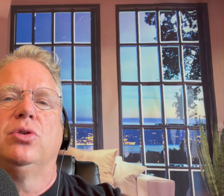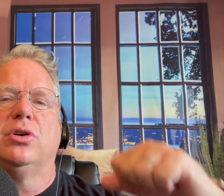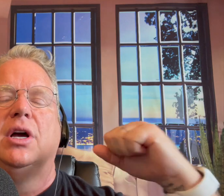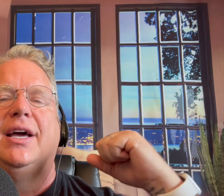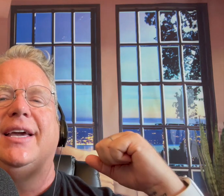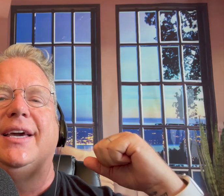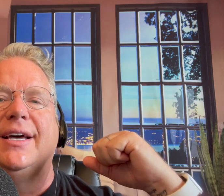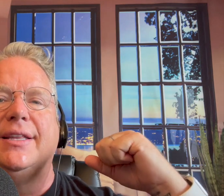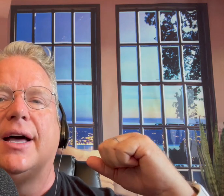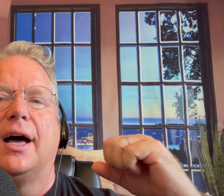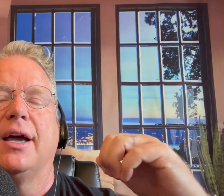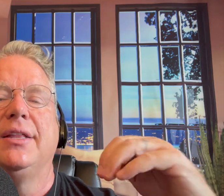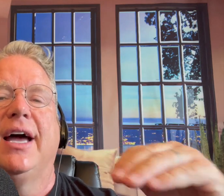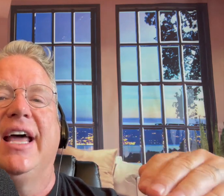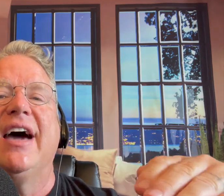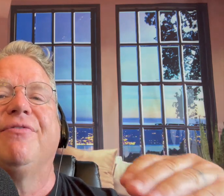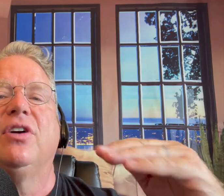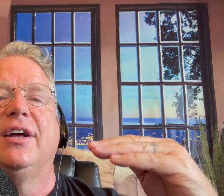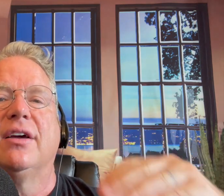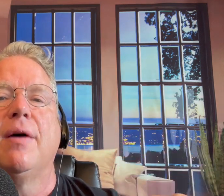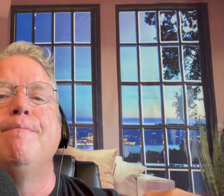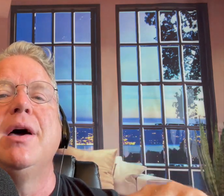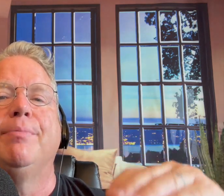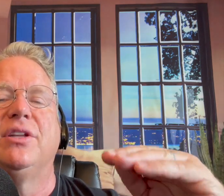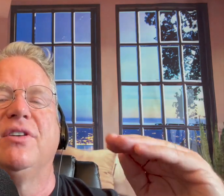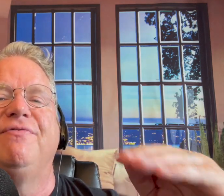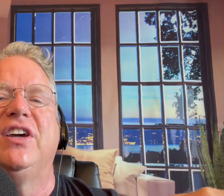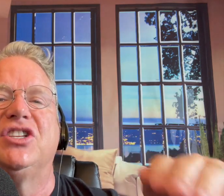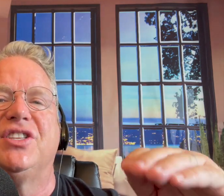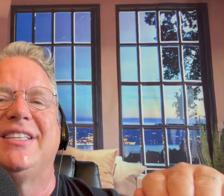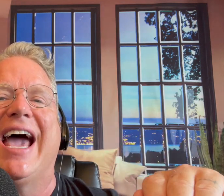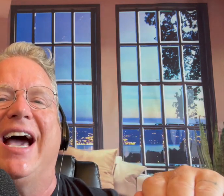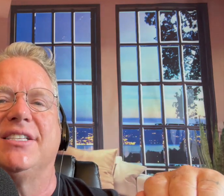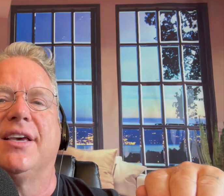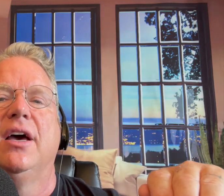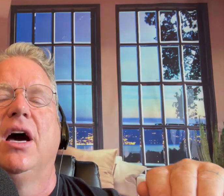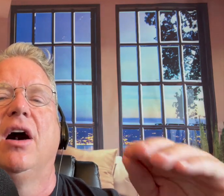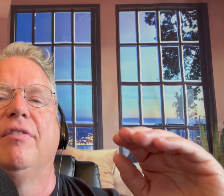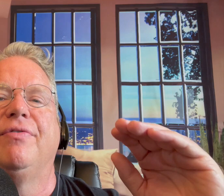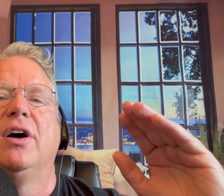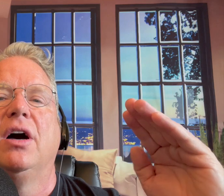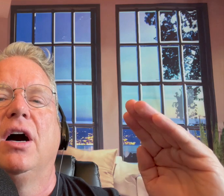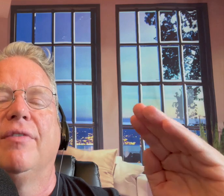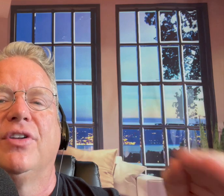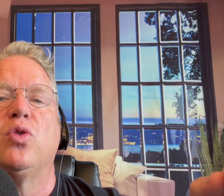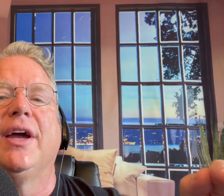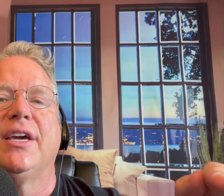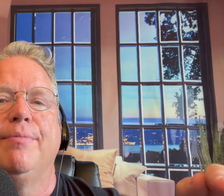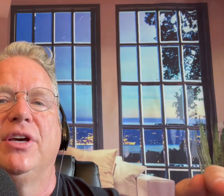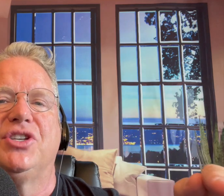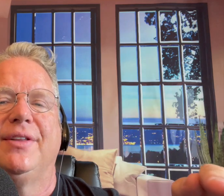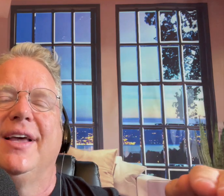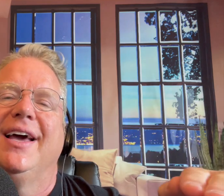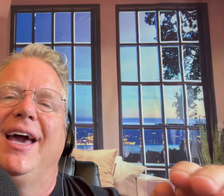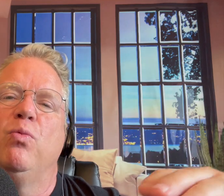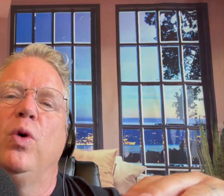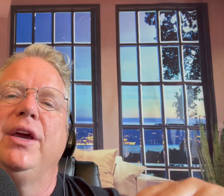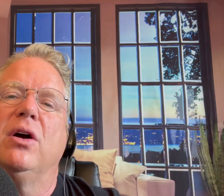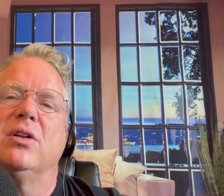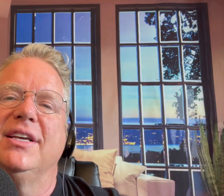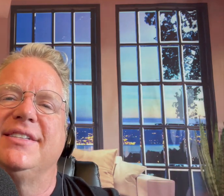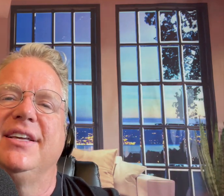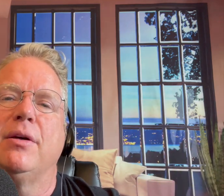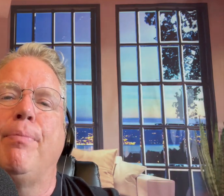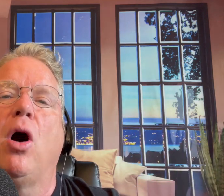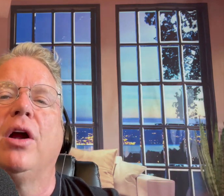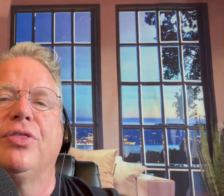to shoulder in an effort and a commitment to finish the task of the Great Commission. And we